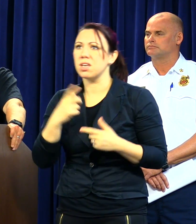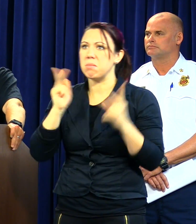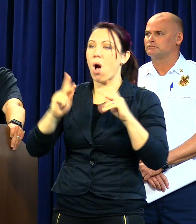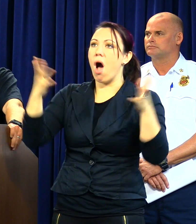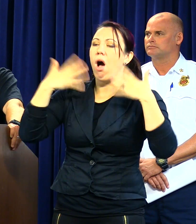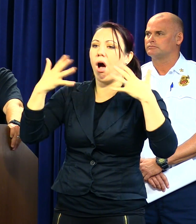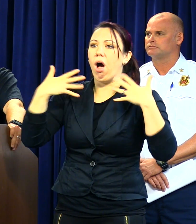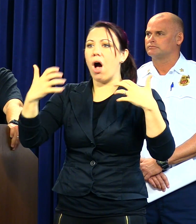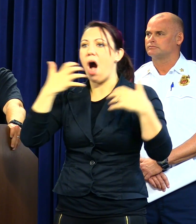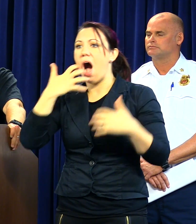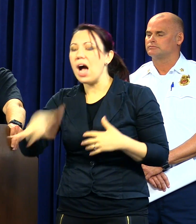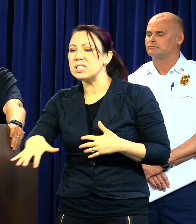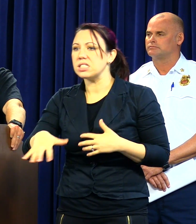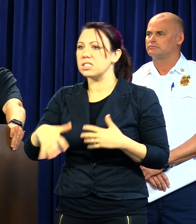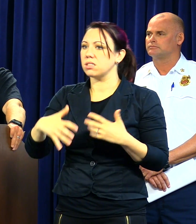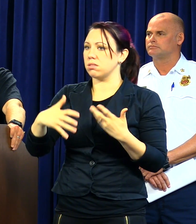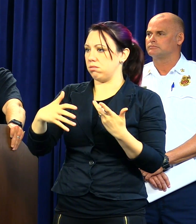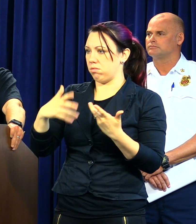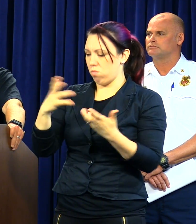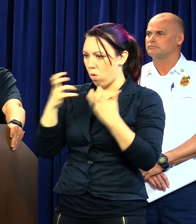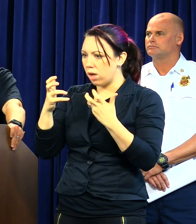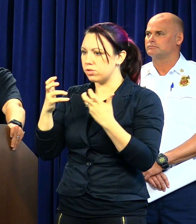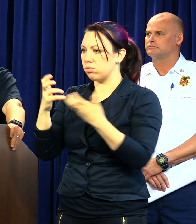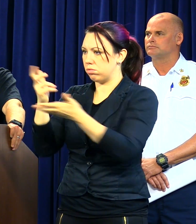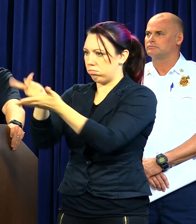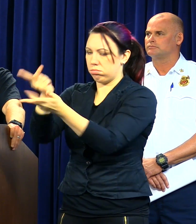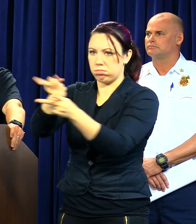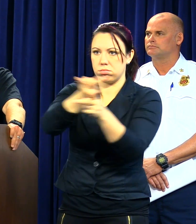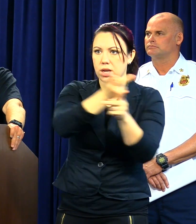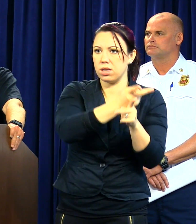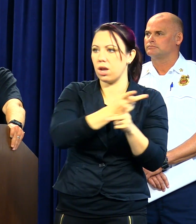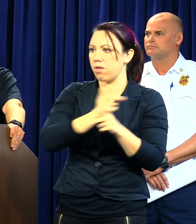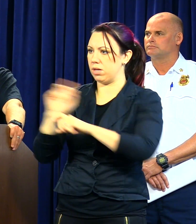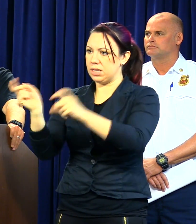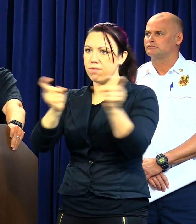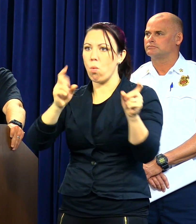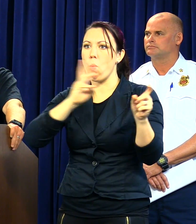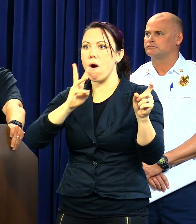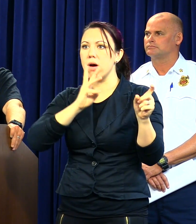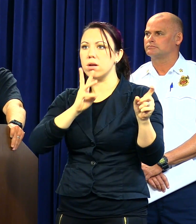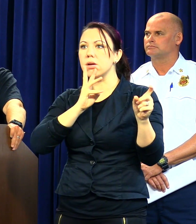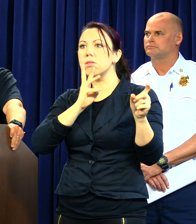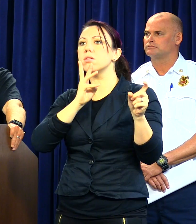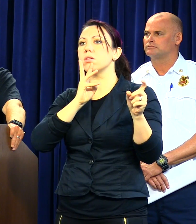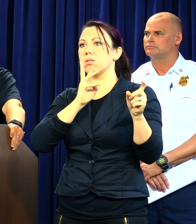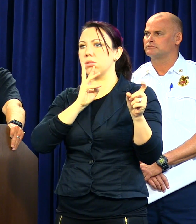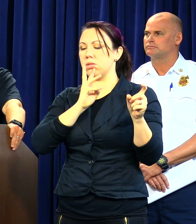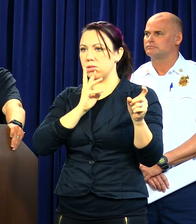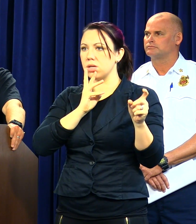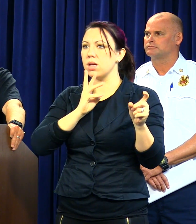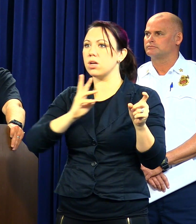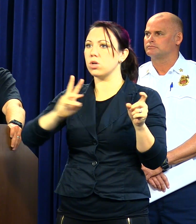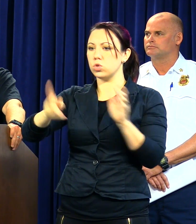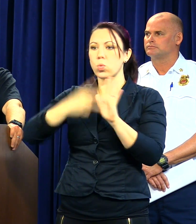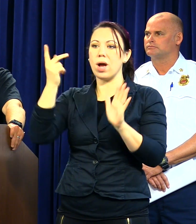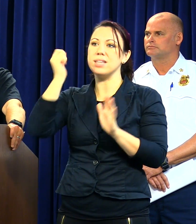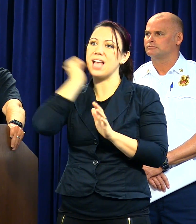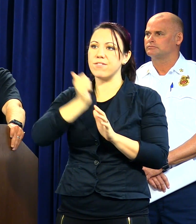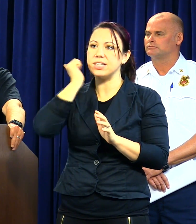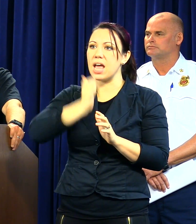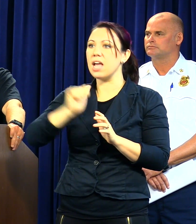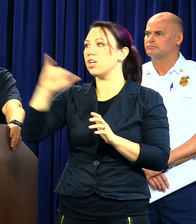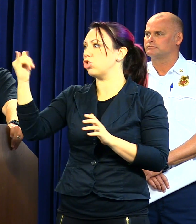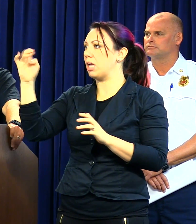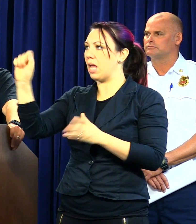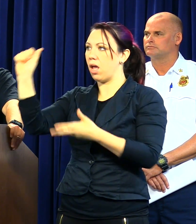hot. So we want to get water to them. Again, we will have twice daily updates from the JEA